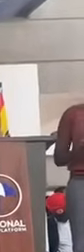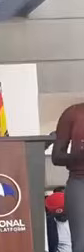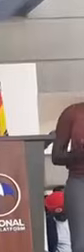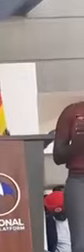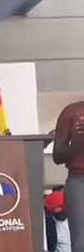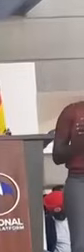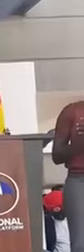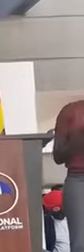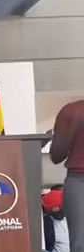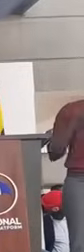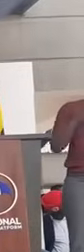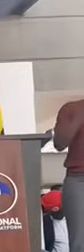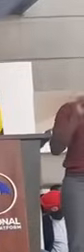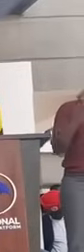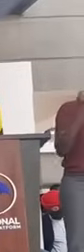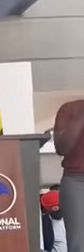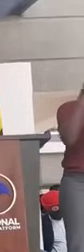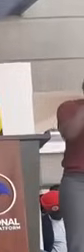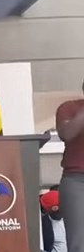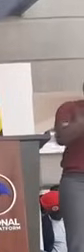opportunity to lead the team in Parliament.